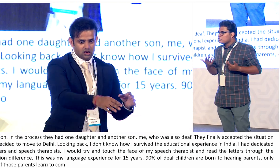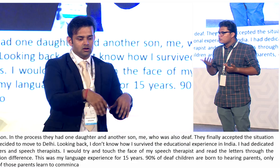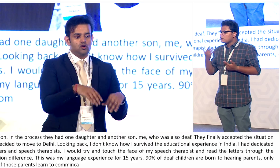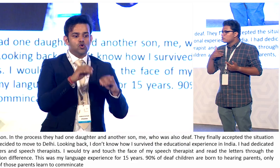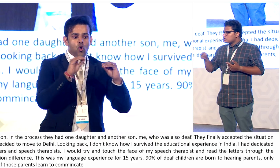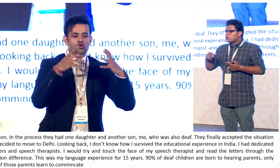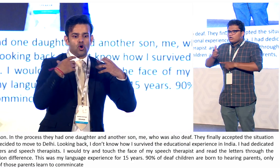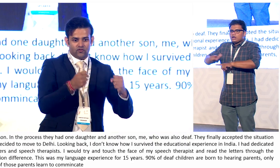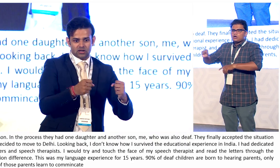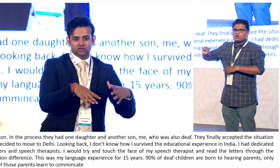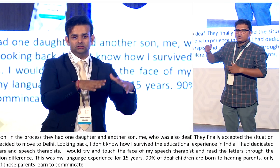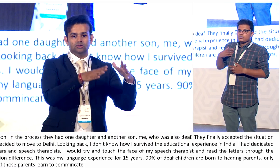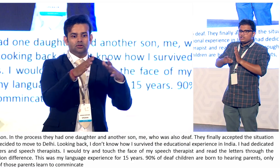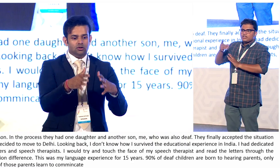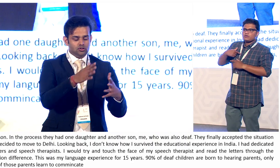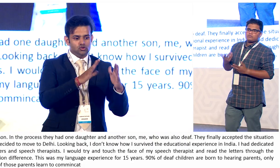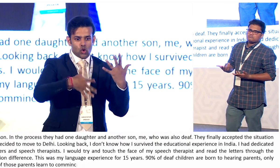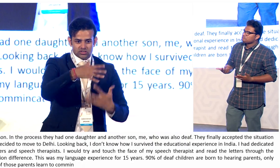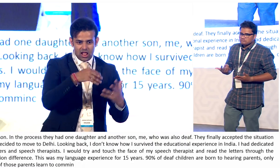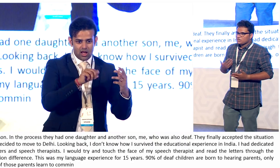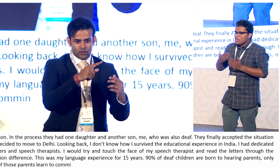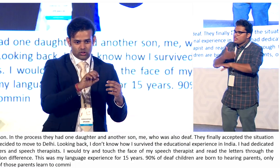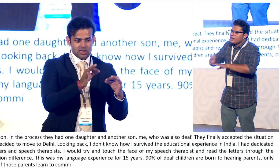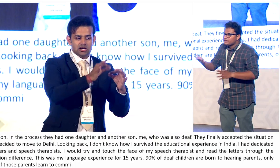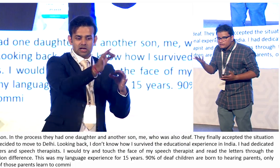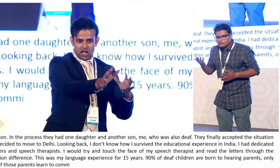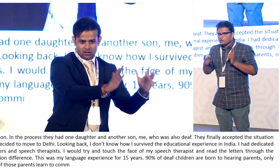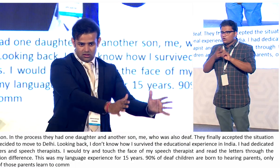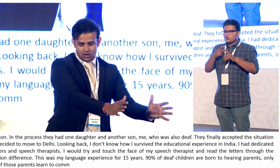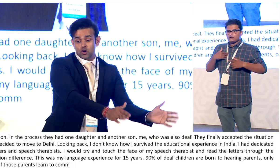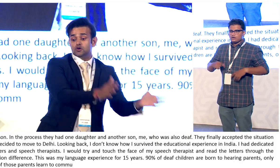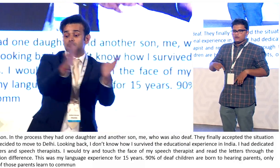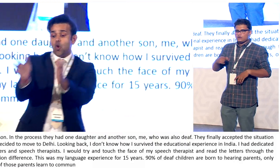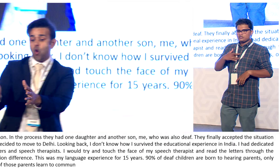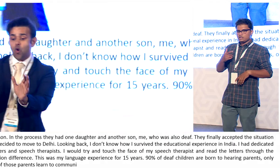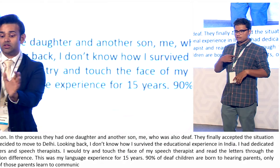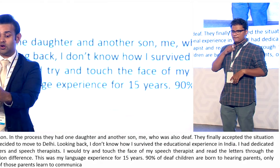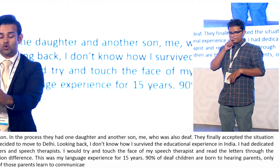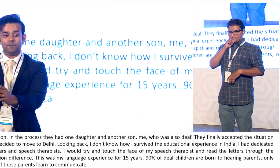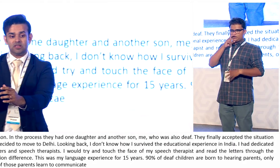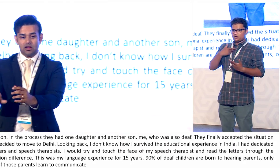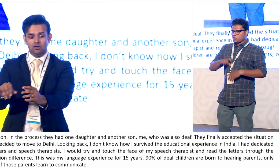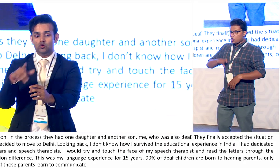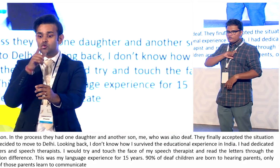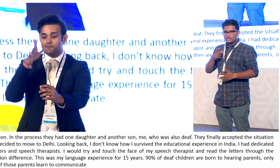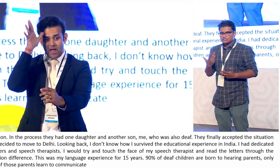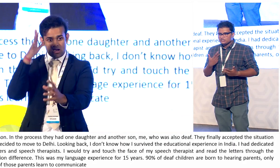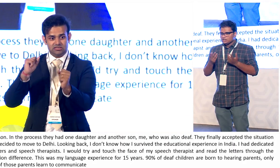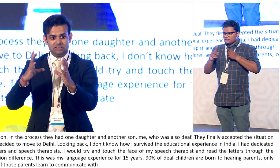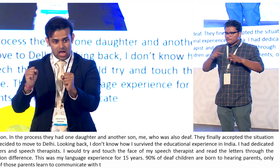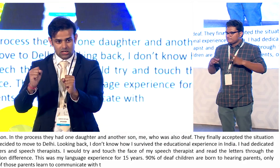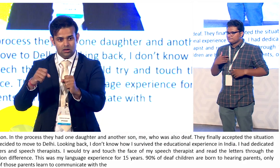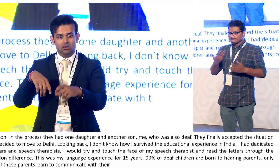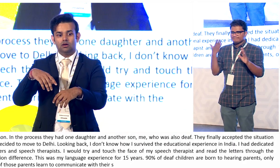their language development is delayed, their self-esteem, their confidence, their social skills are all